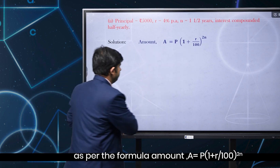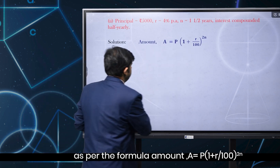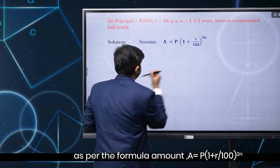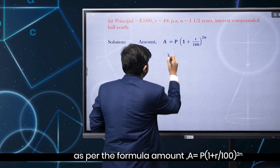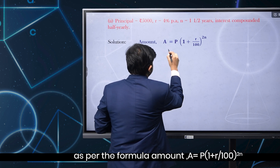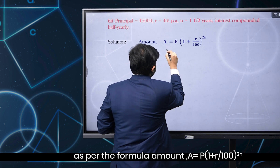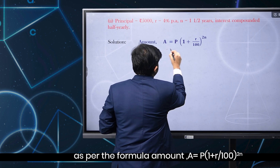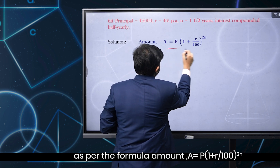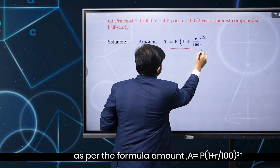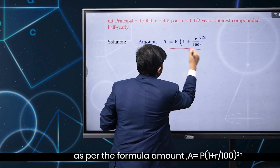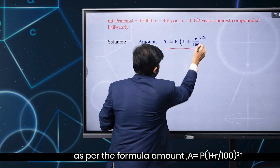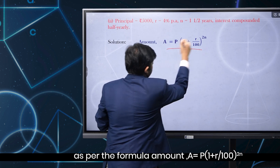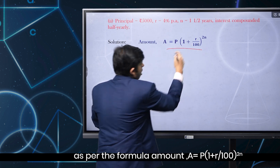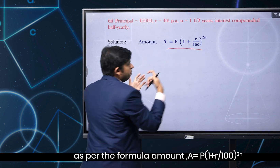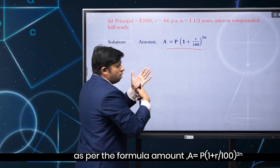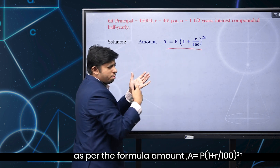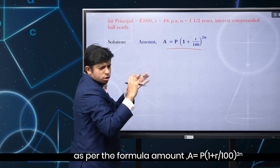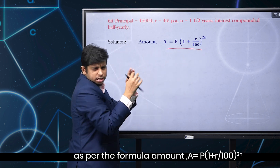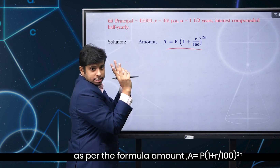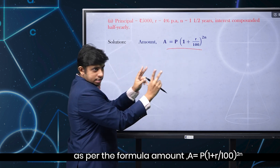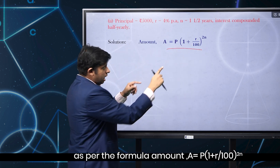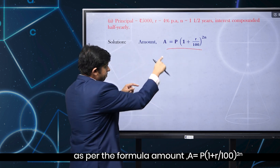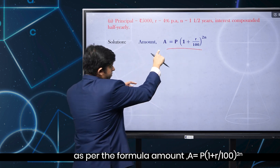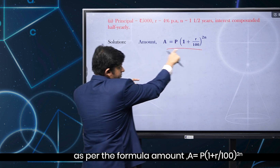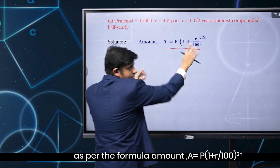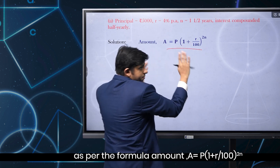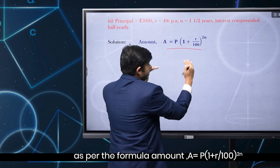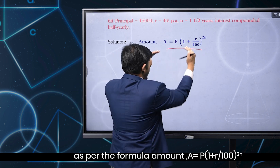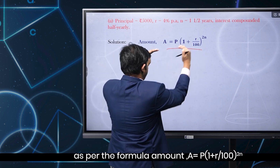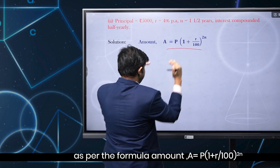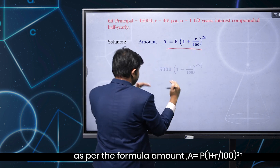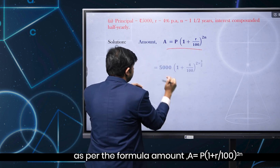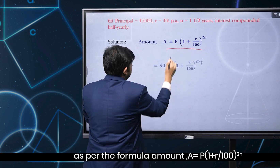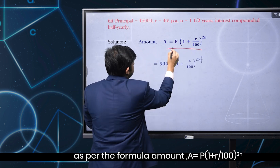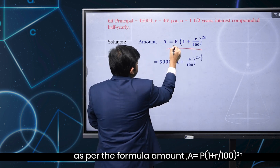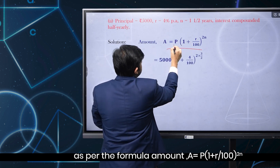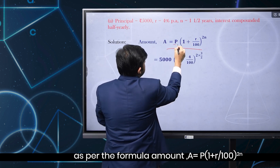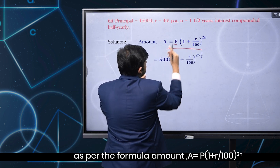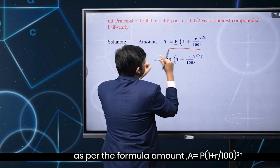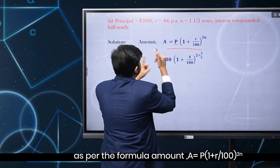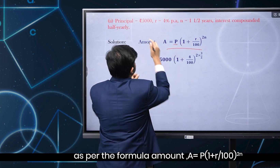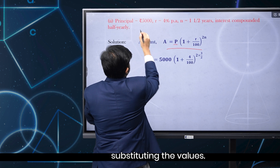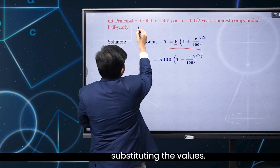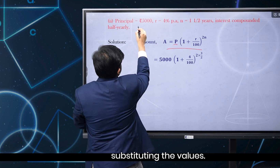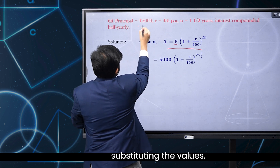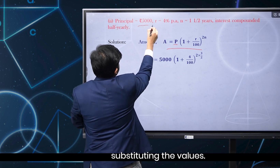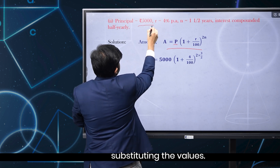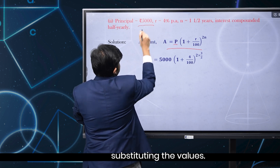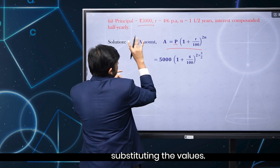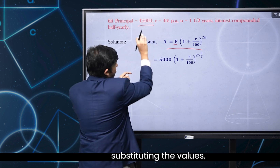formula, amount A is equals to P of 1 plus R by 200 whole to the power of 2n. Substituting the values, P is